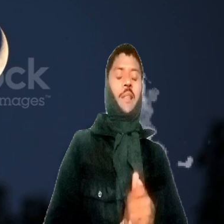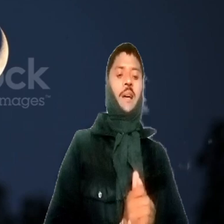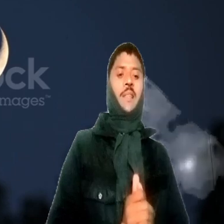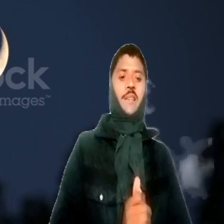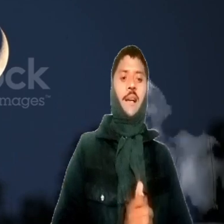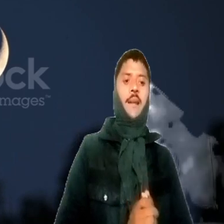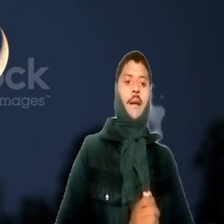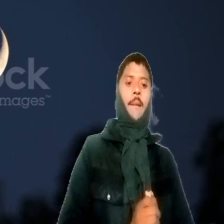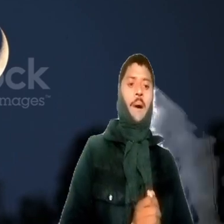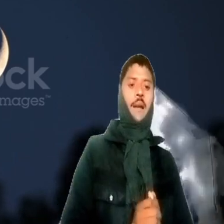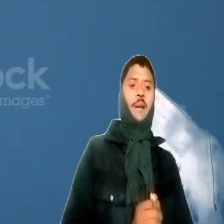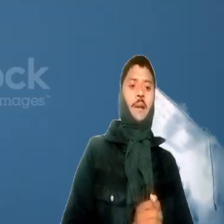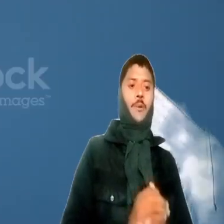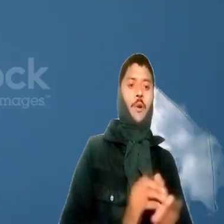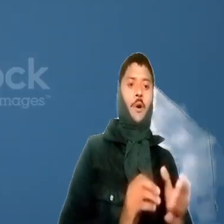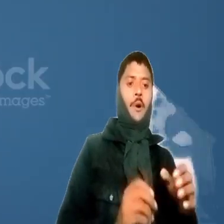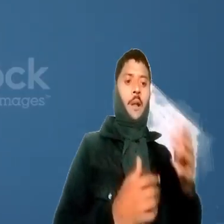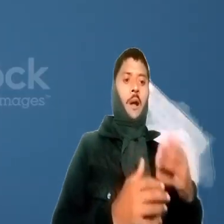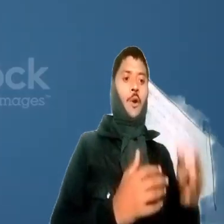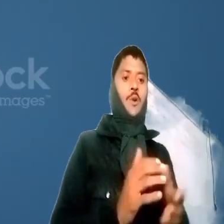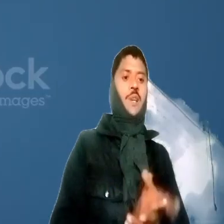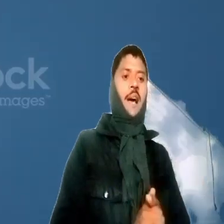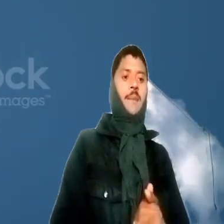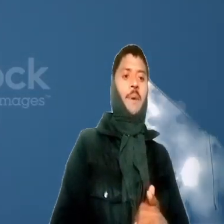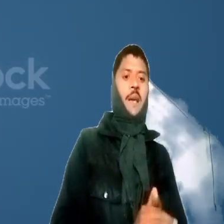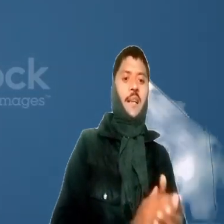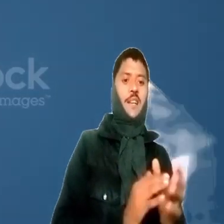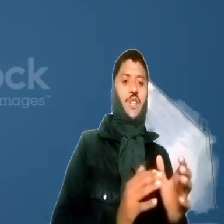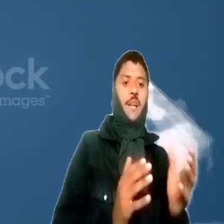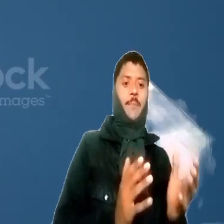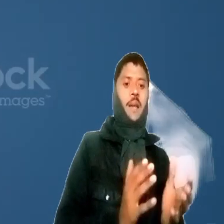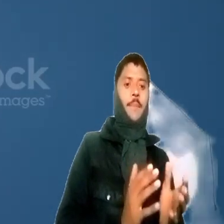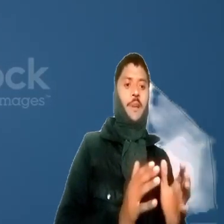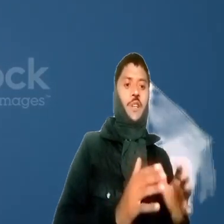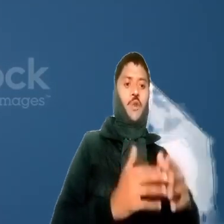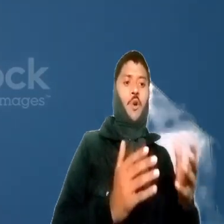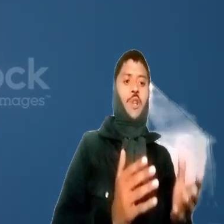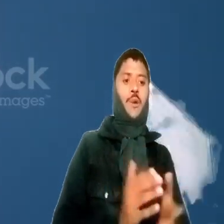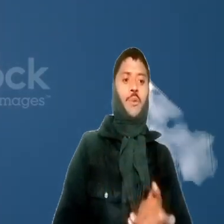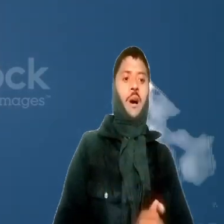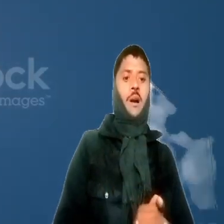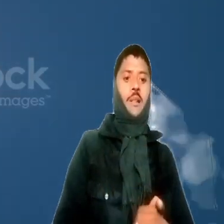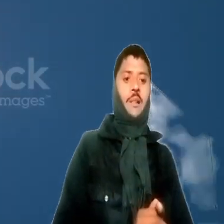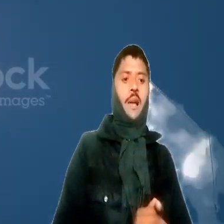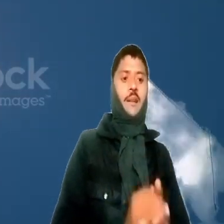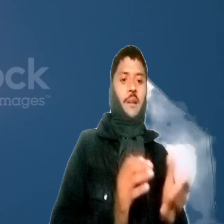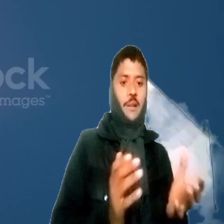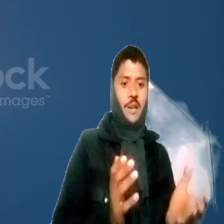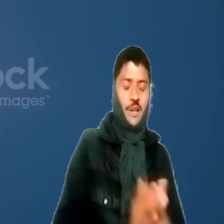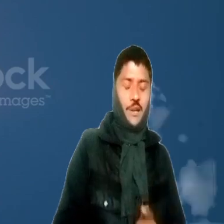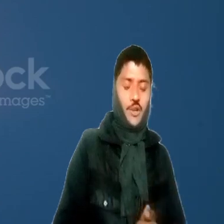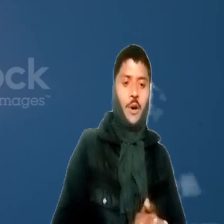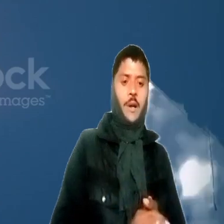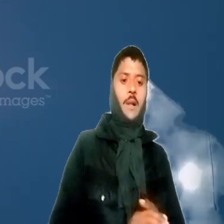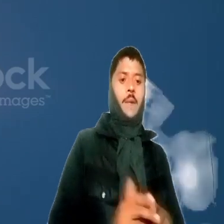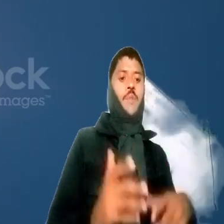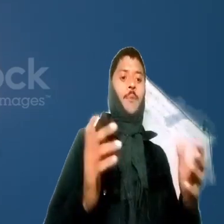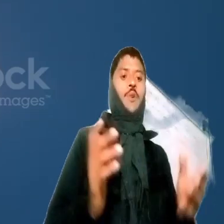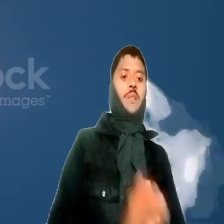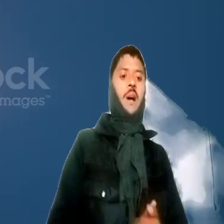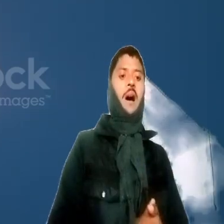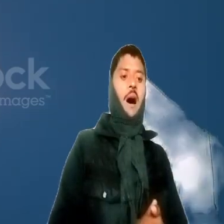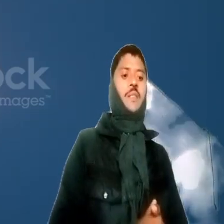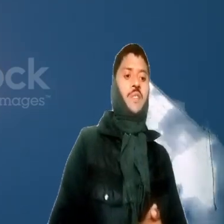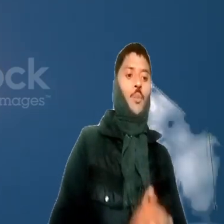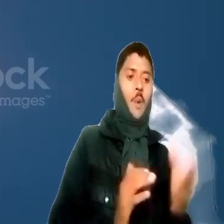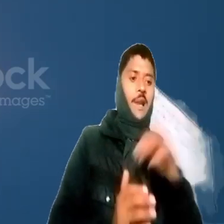moon is smaller than the sun, but it looks as big as the sun became. It is closer to the earth than the sun.